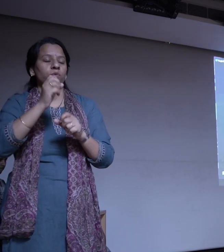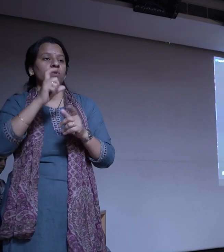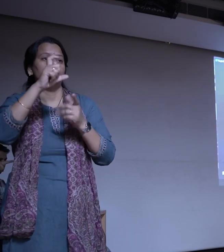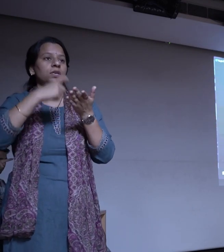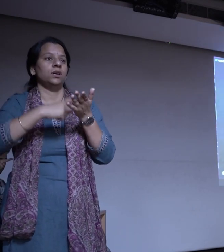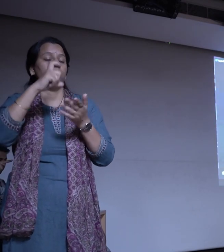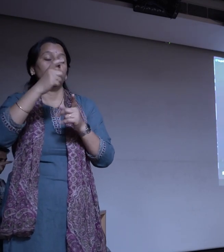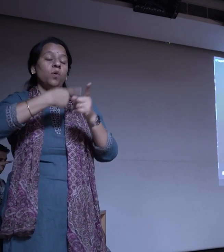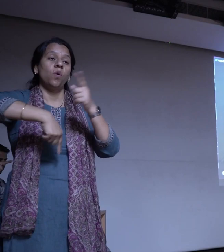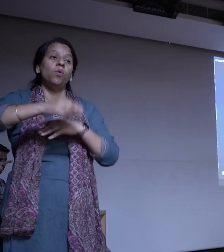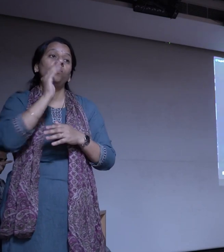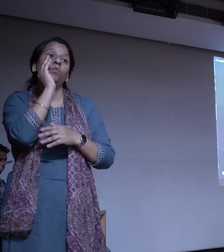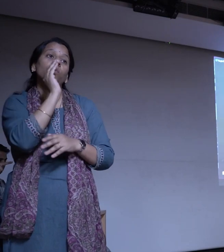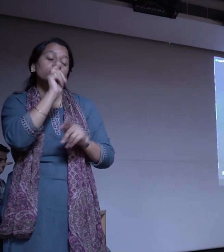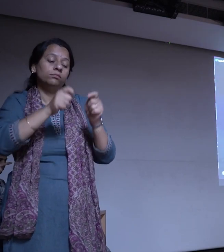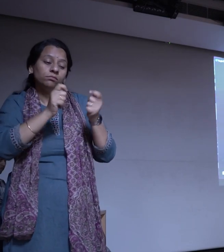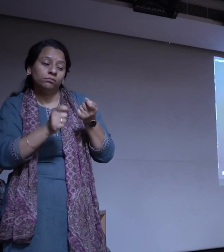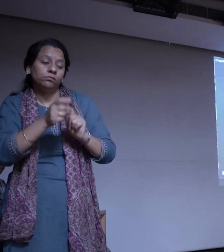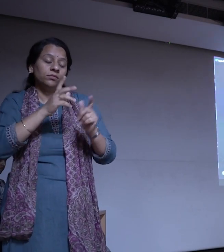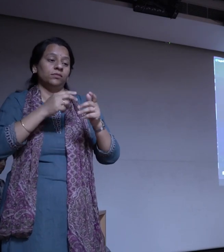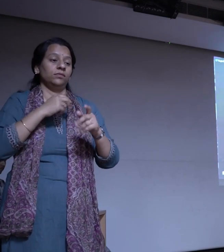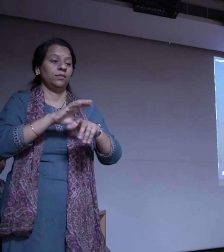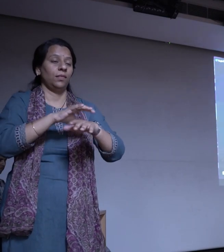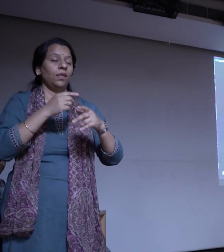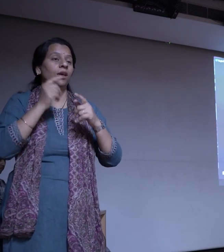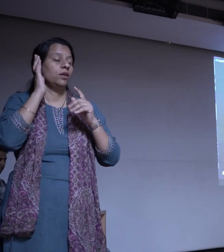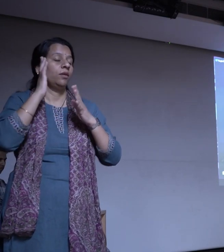offer music therapy they must have music